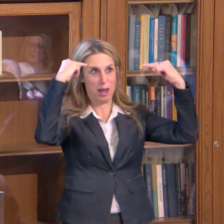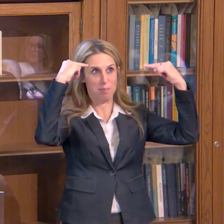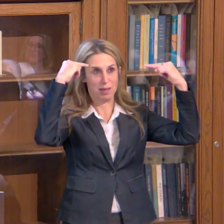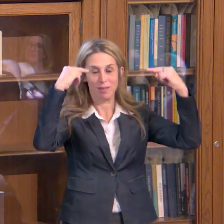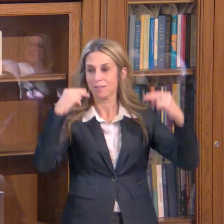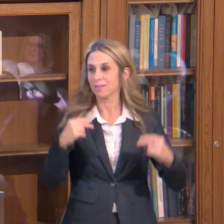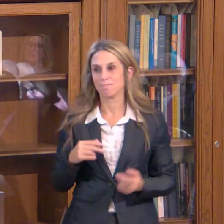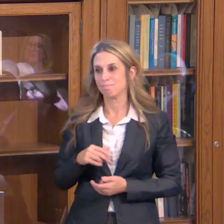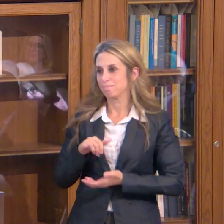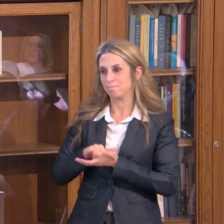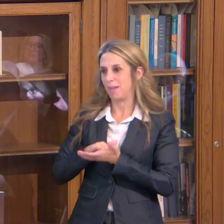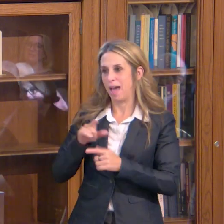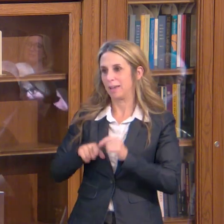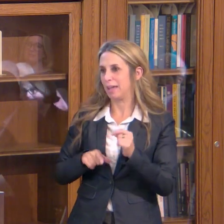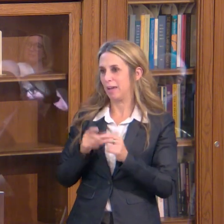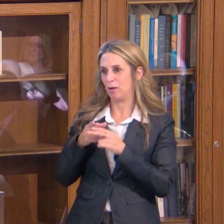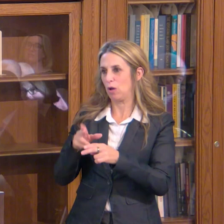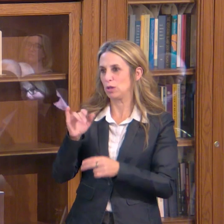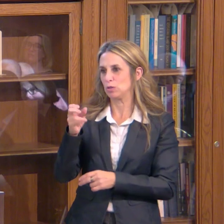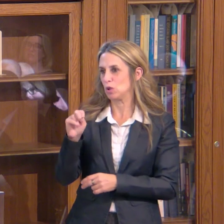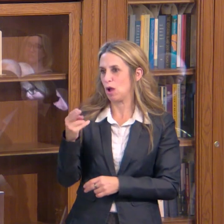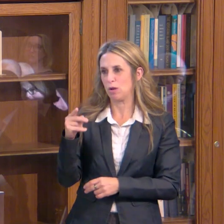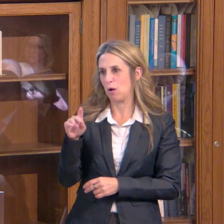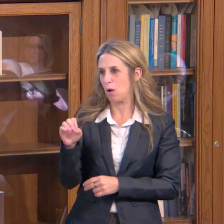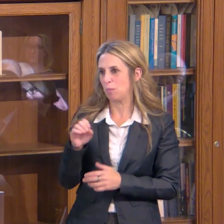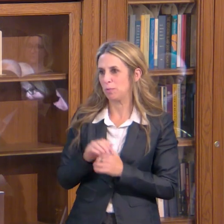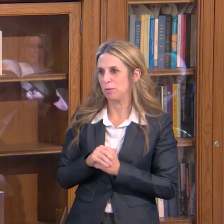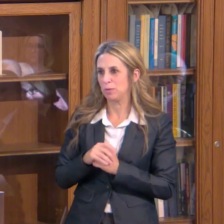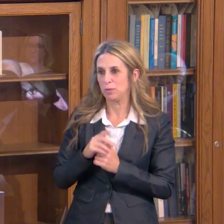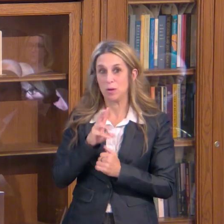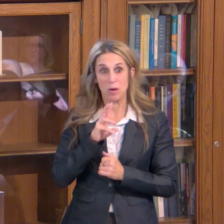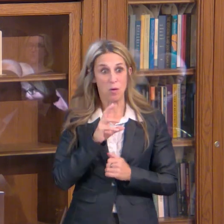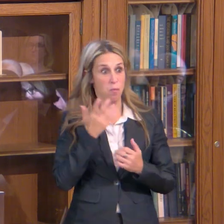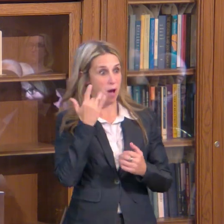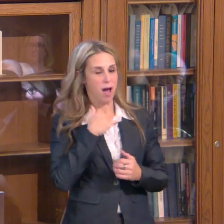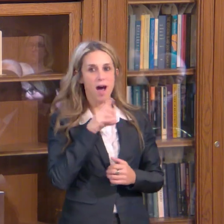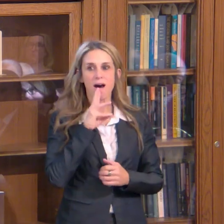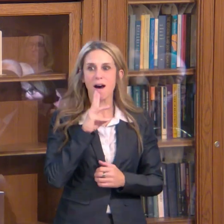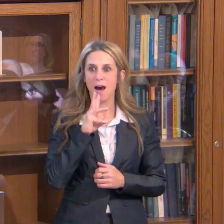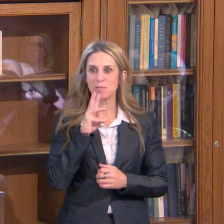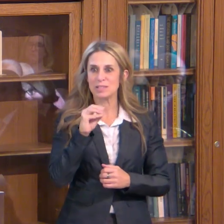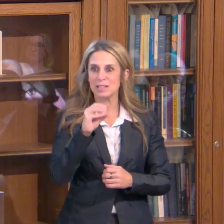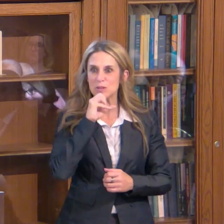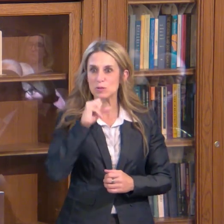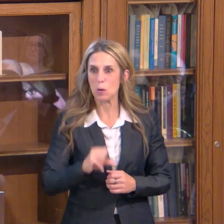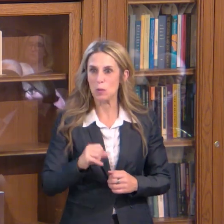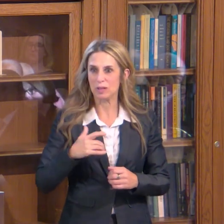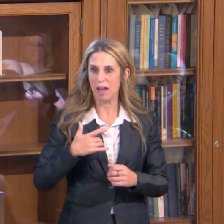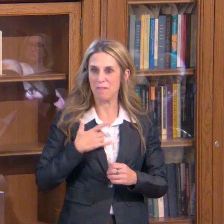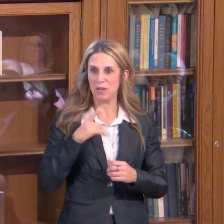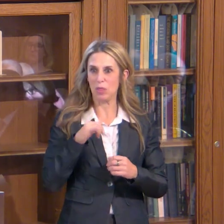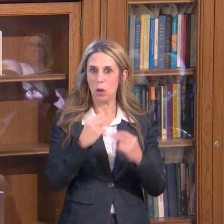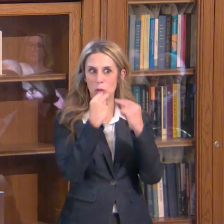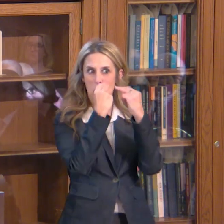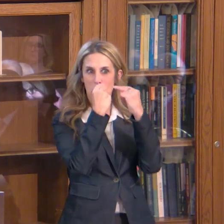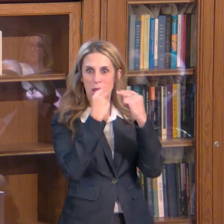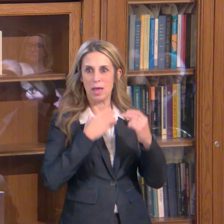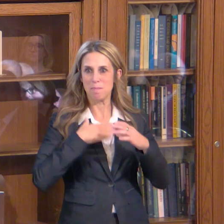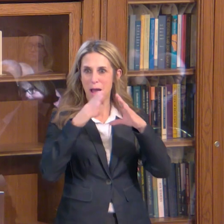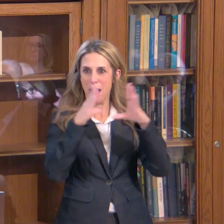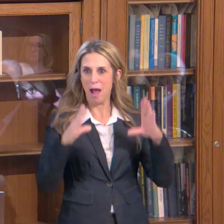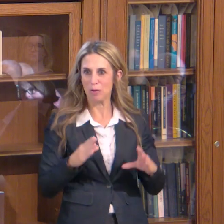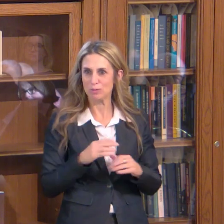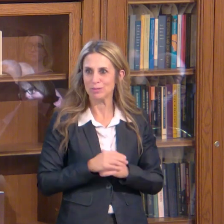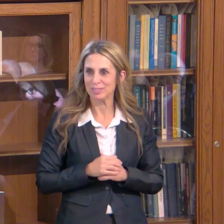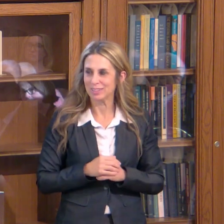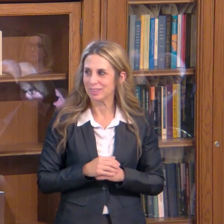hope uh I'm 60 years old and I can still for the way this weekend I felt the way of those eyeballs in my own house and I slipped and said a bad word in